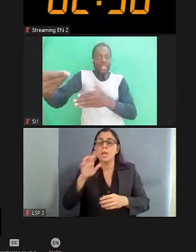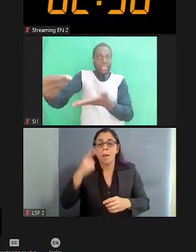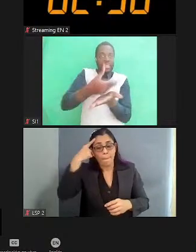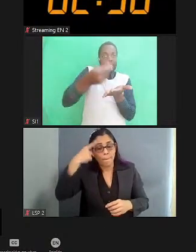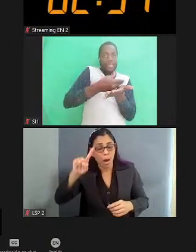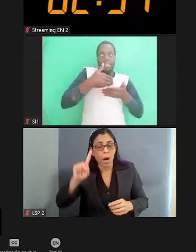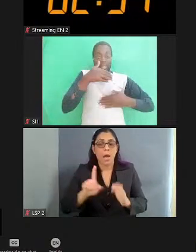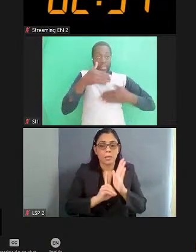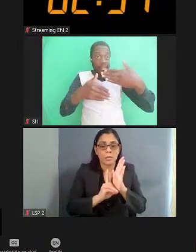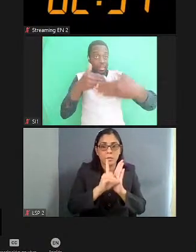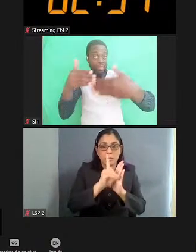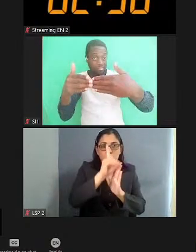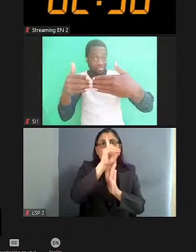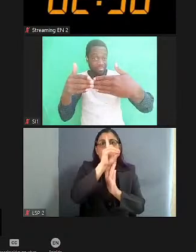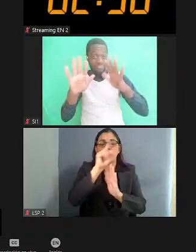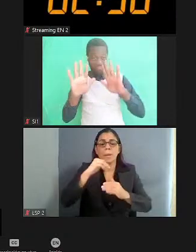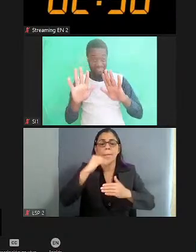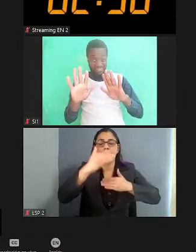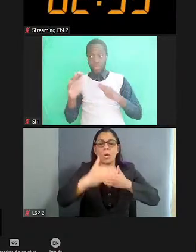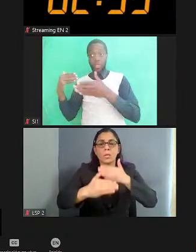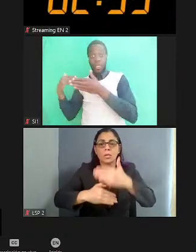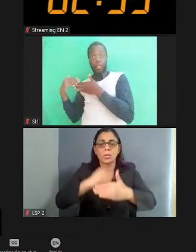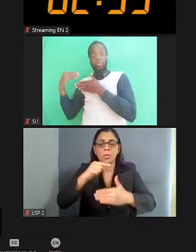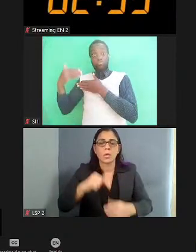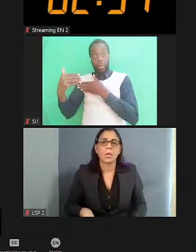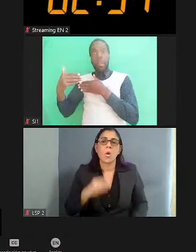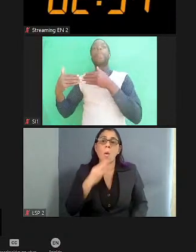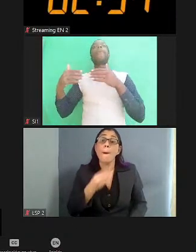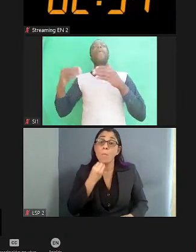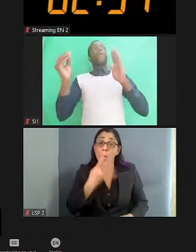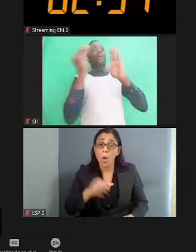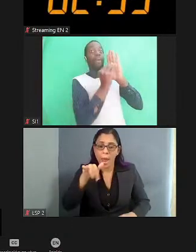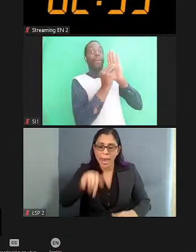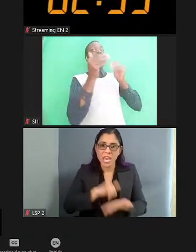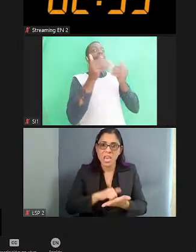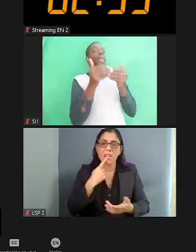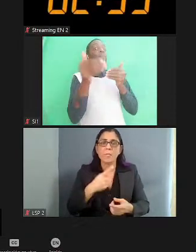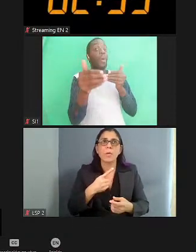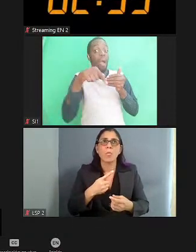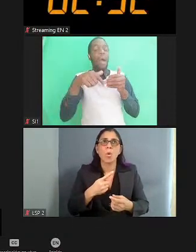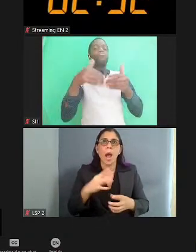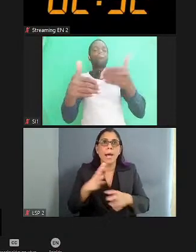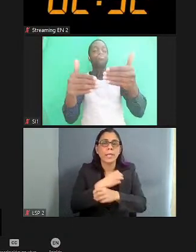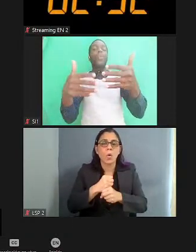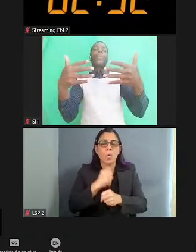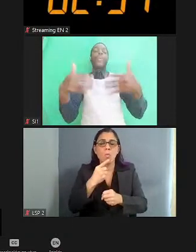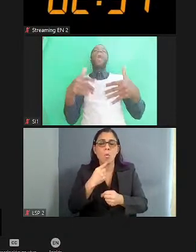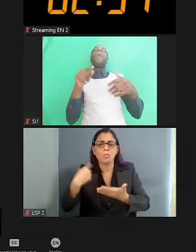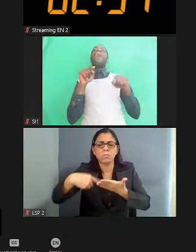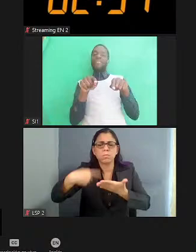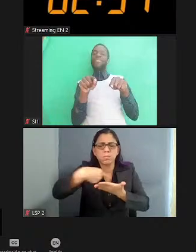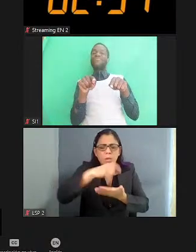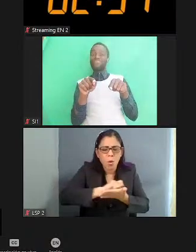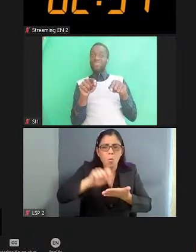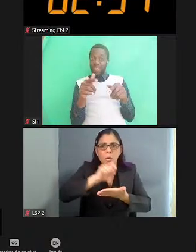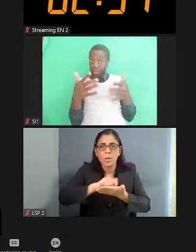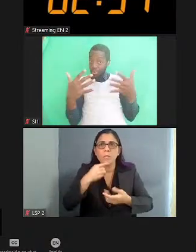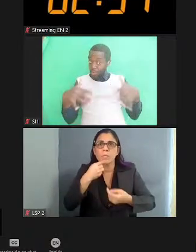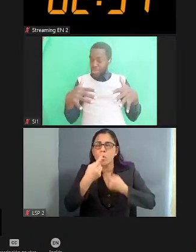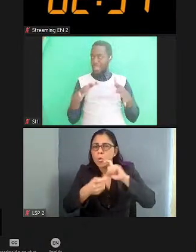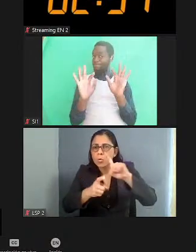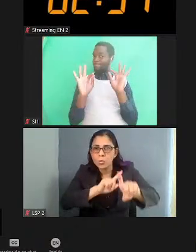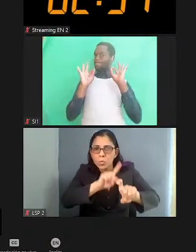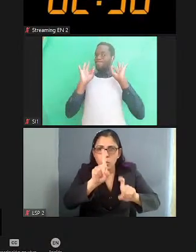contribution so to develop this process and this is what's great here we put together a protocol to